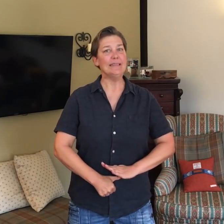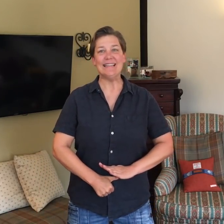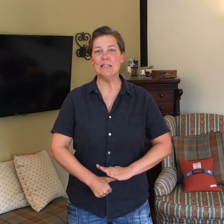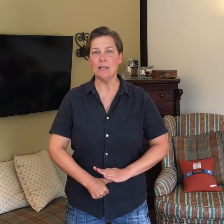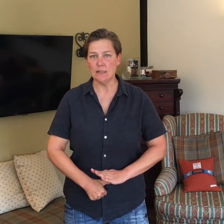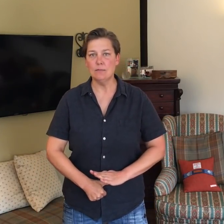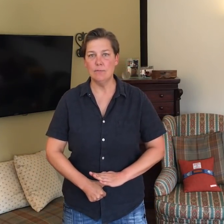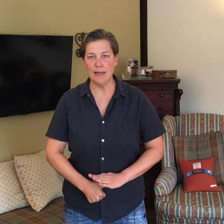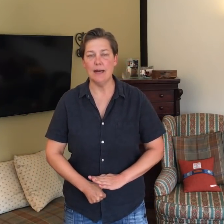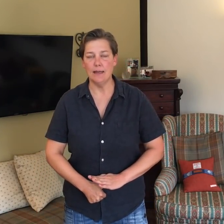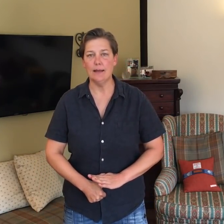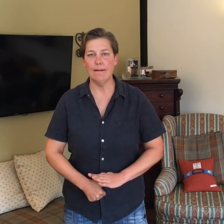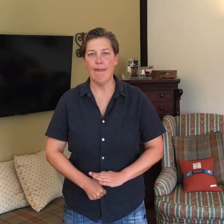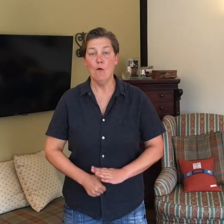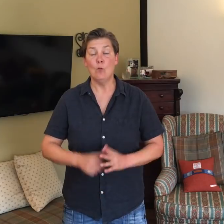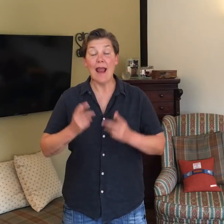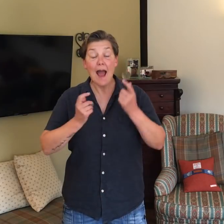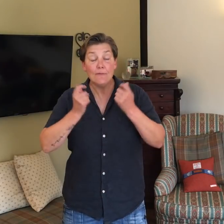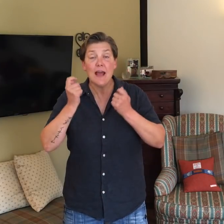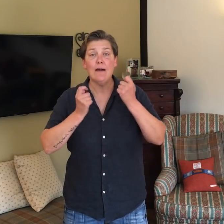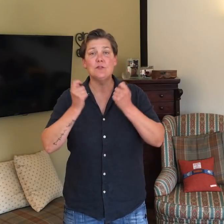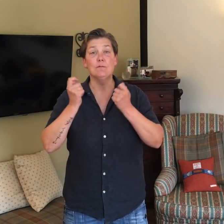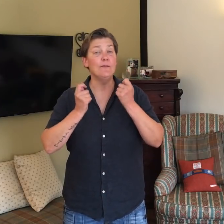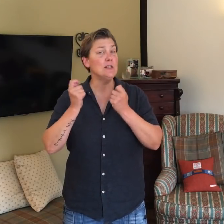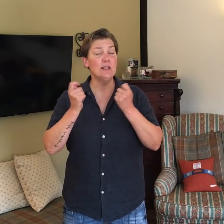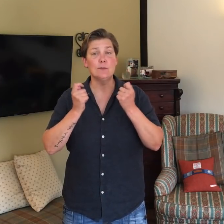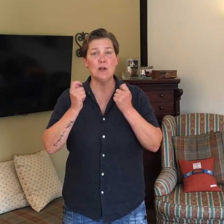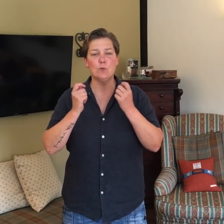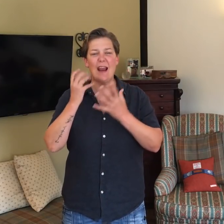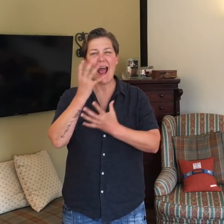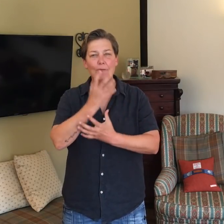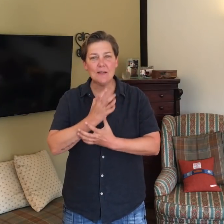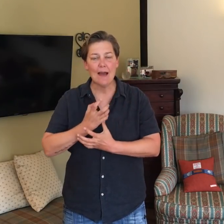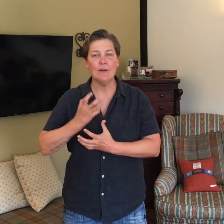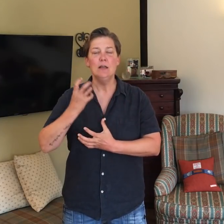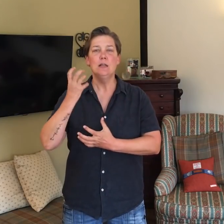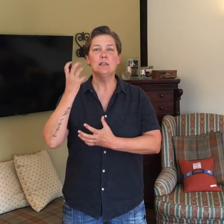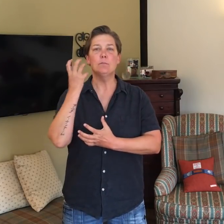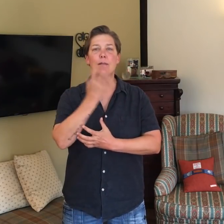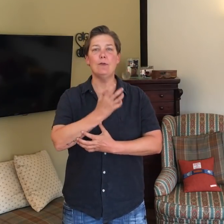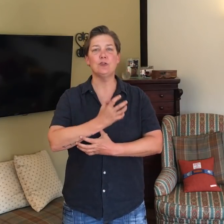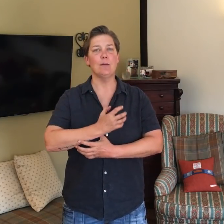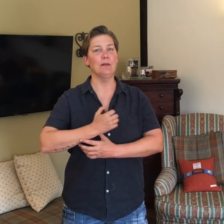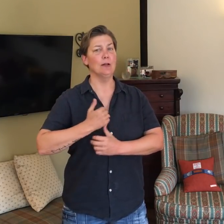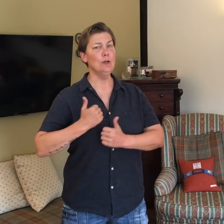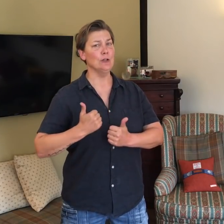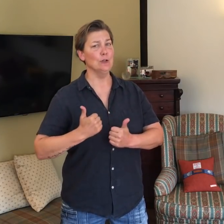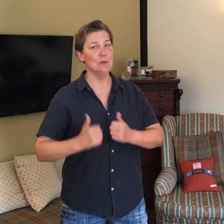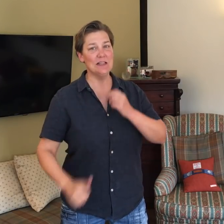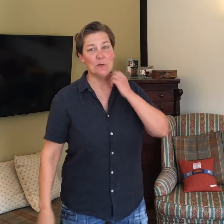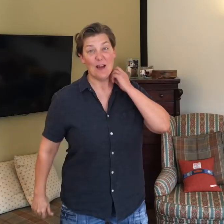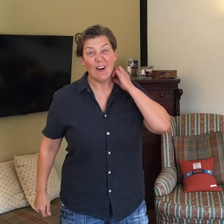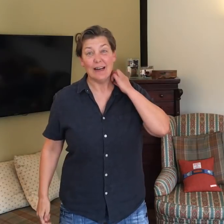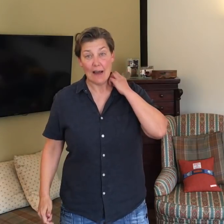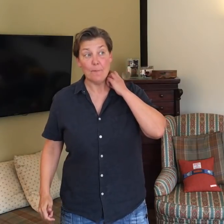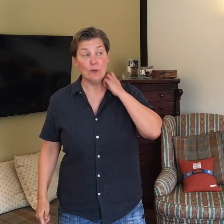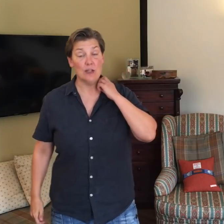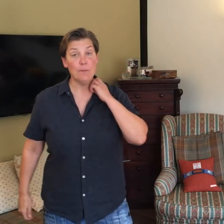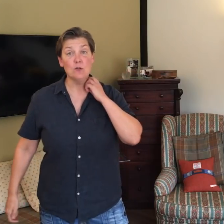it doesn't mean anything. We have to have some facial expression. We have to have some mouth shape. And the good news is that we are going to have mouth shape because we're going to